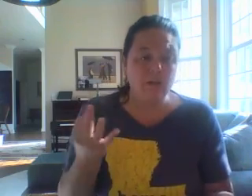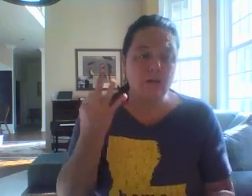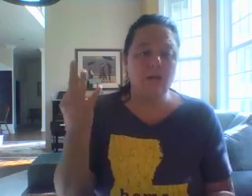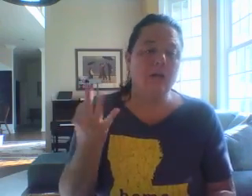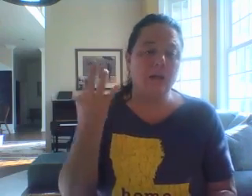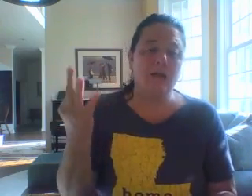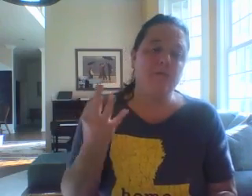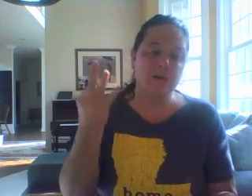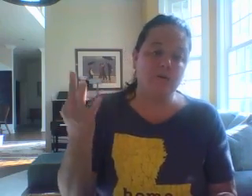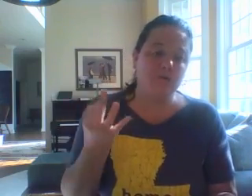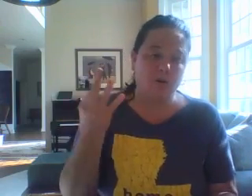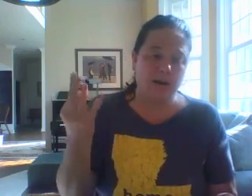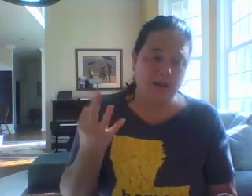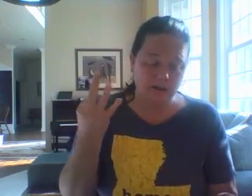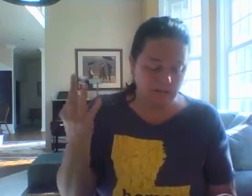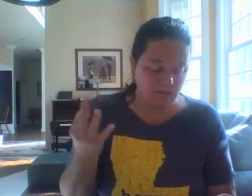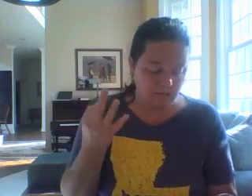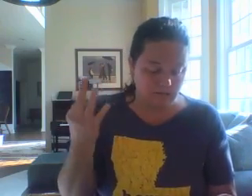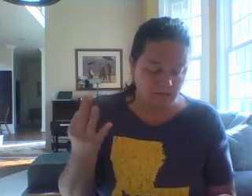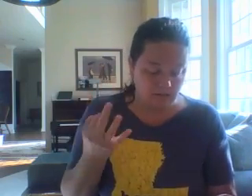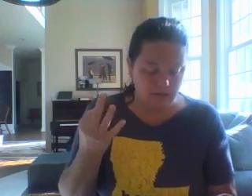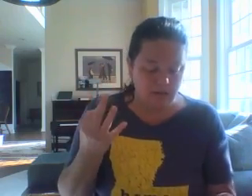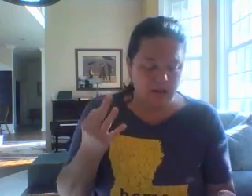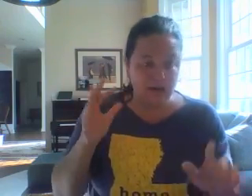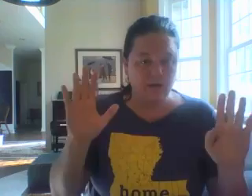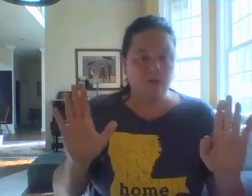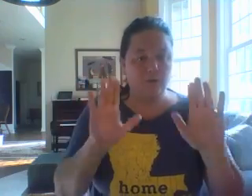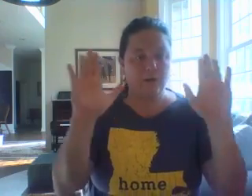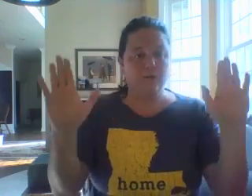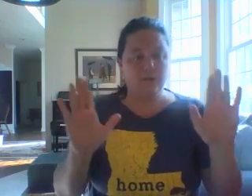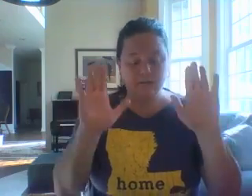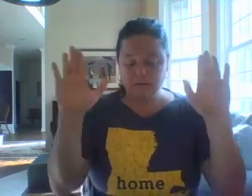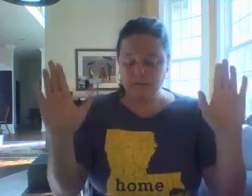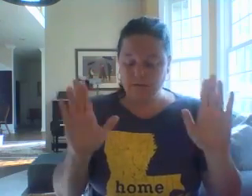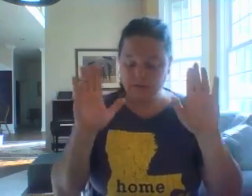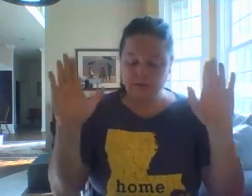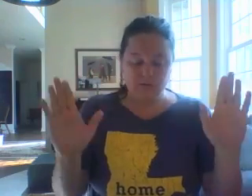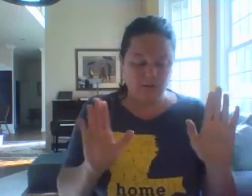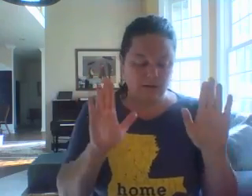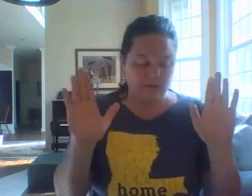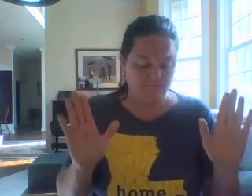11 we know is Friday, and then 12 is Sunday.